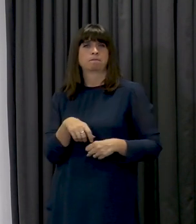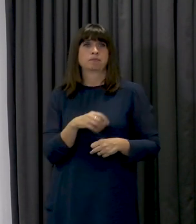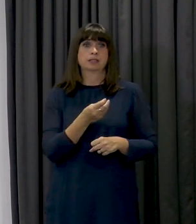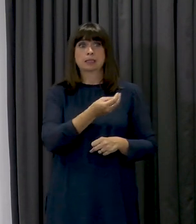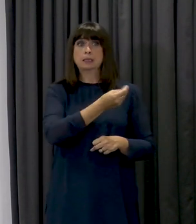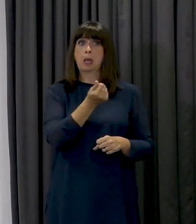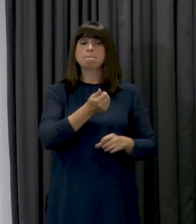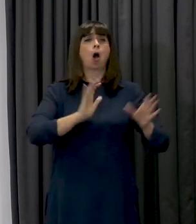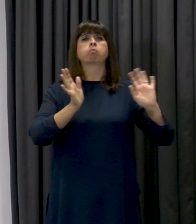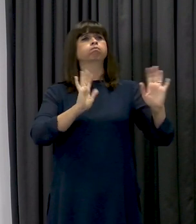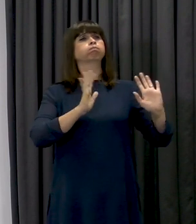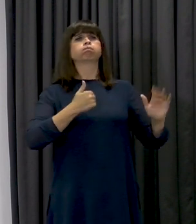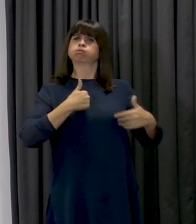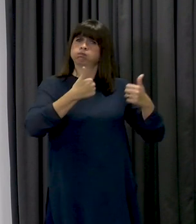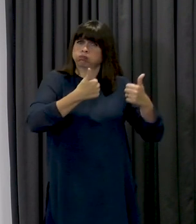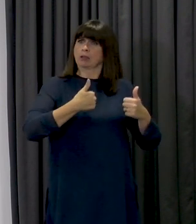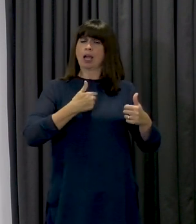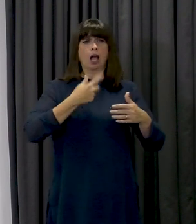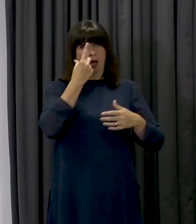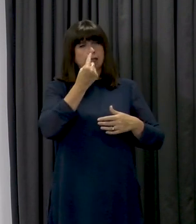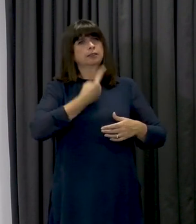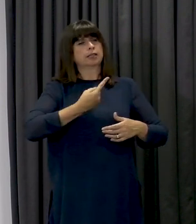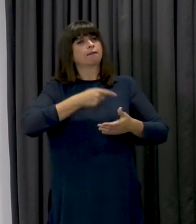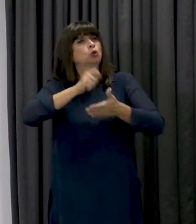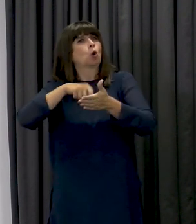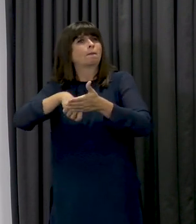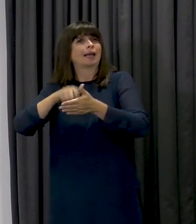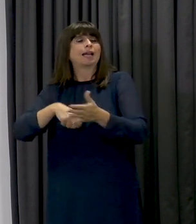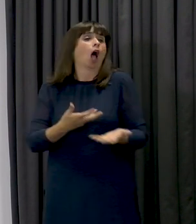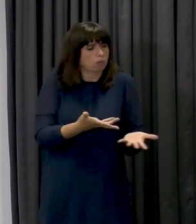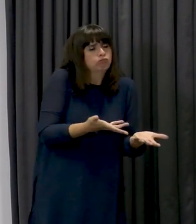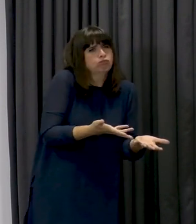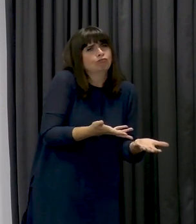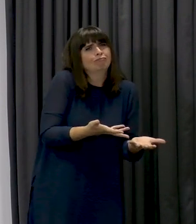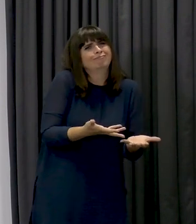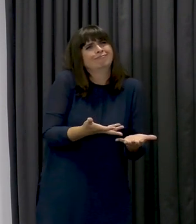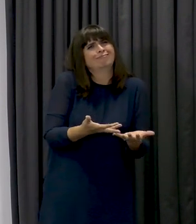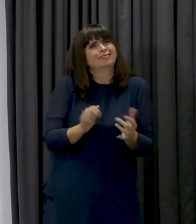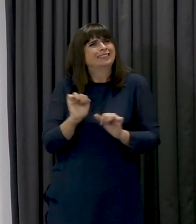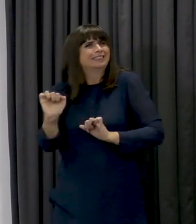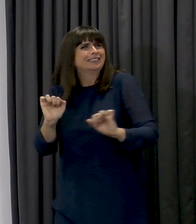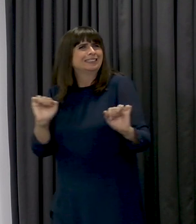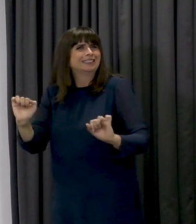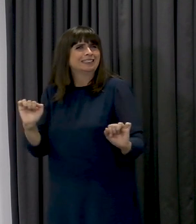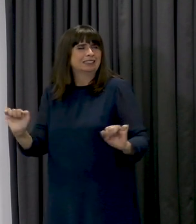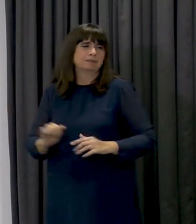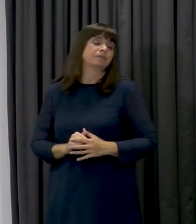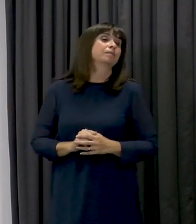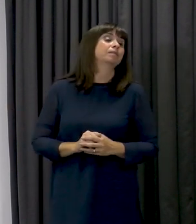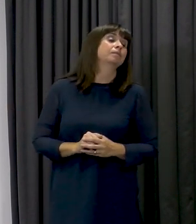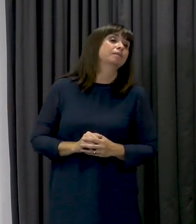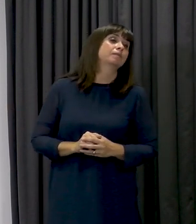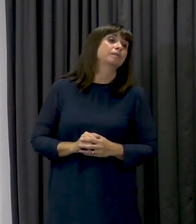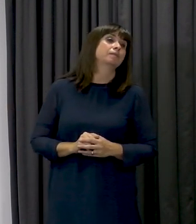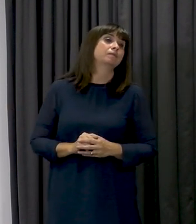feel more confident and more willing, the ability now to resume those parts of their own lives for themselves. One